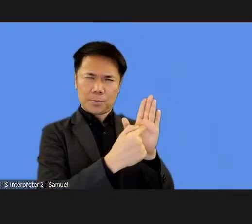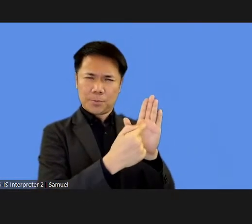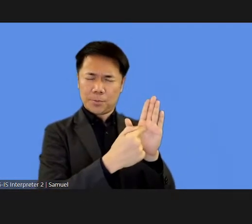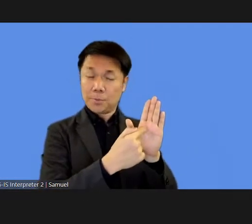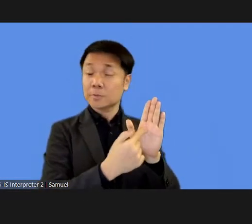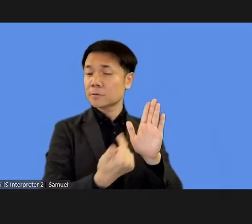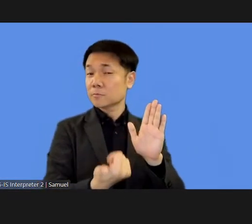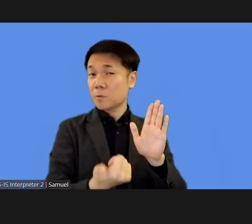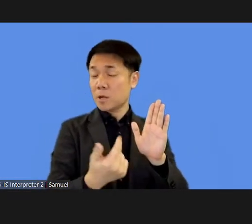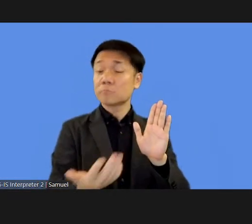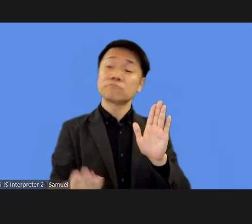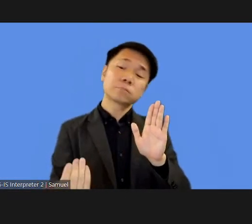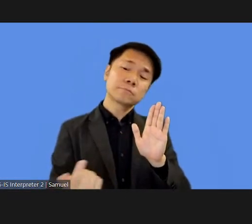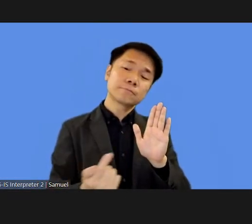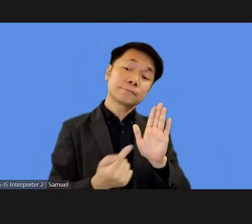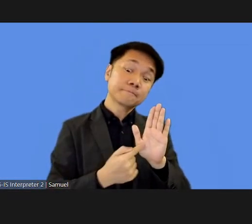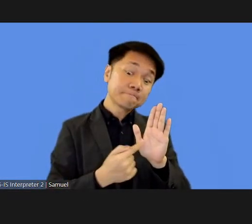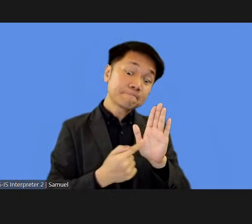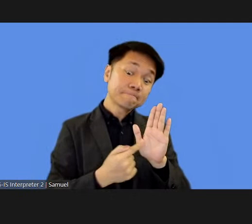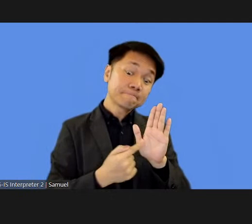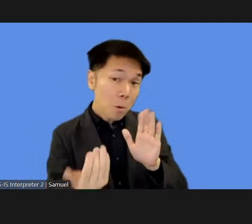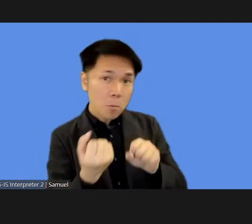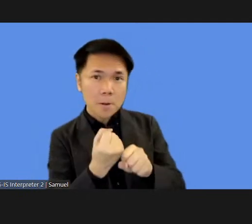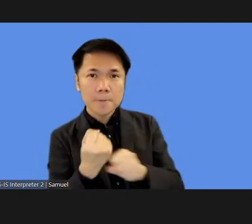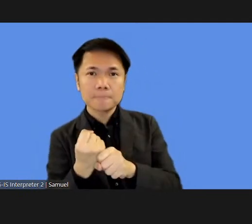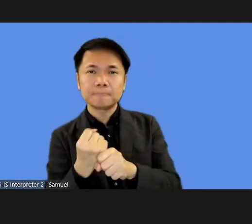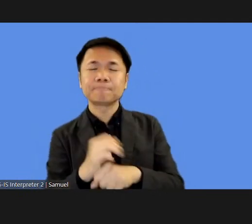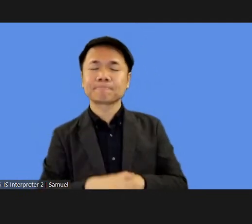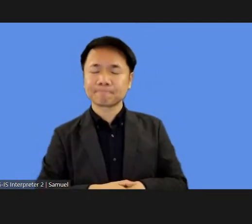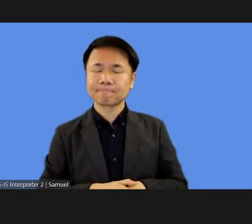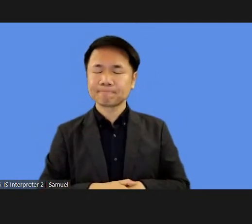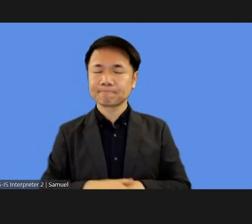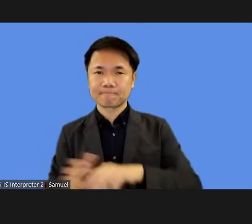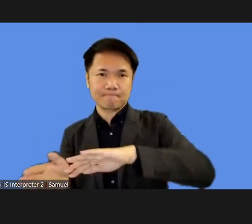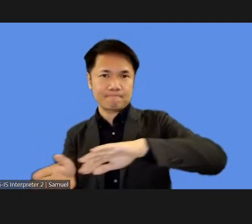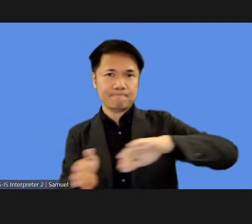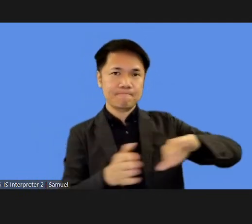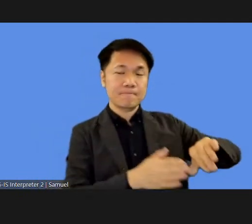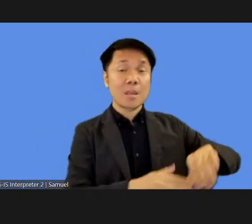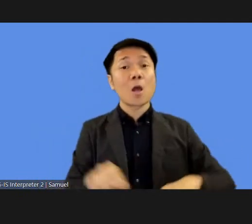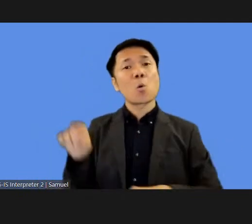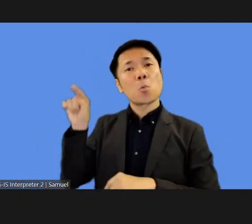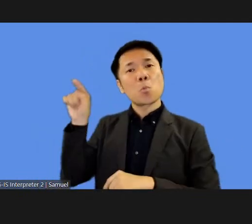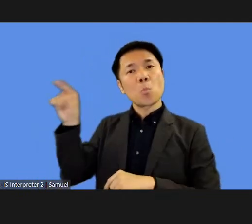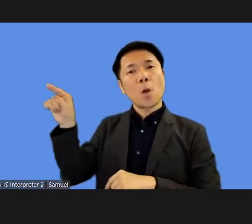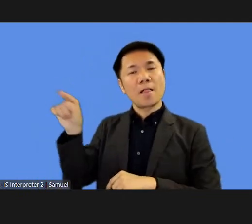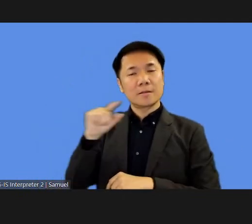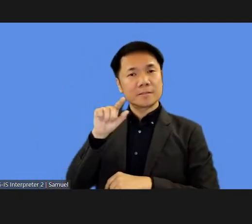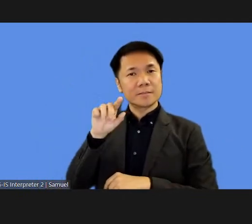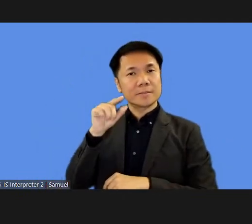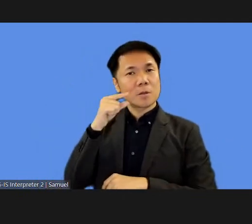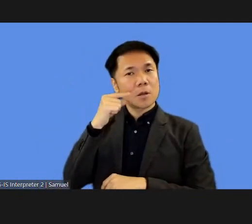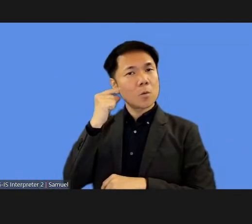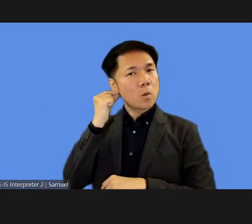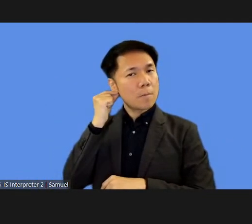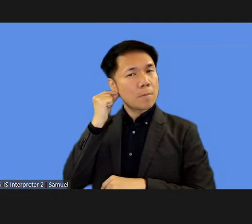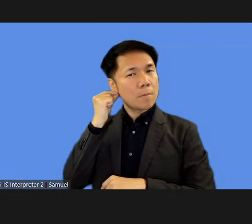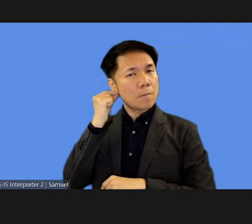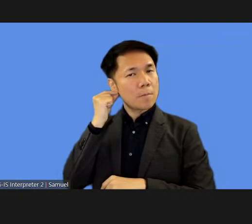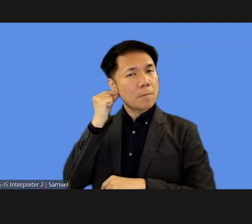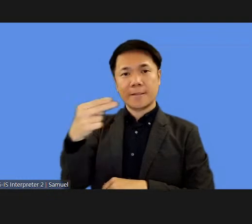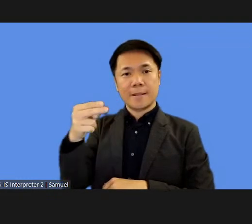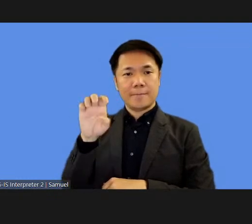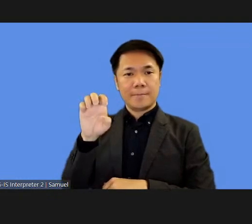hear from Kenya perspective. What is the dynamic there in terms of accelerating the implementation? I know that the COG, Council